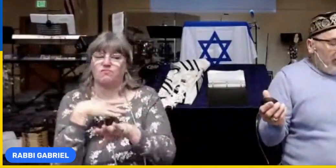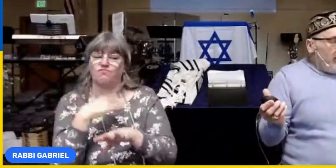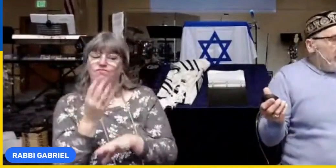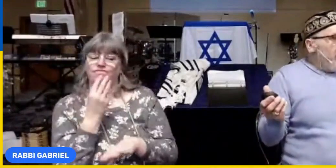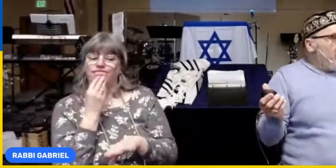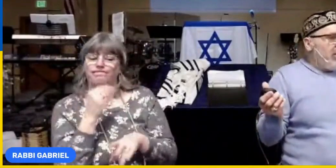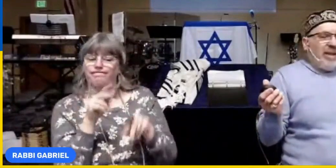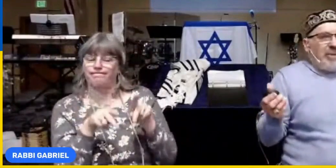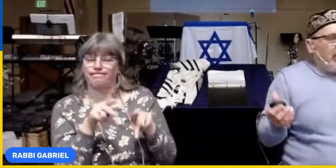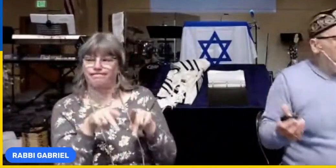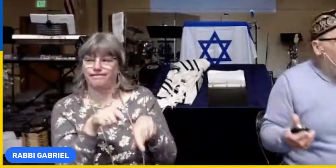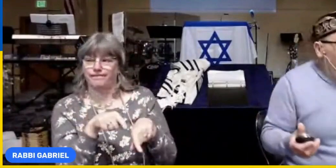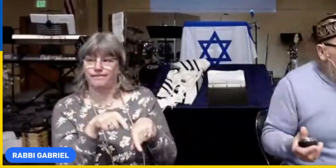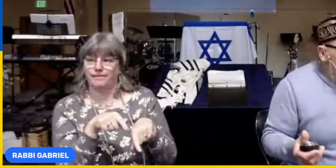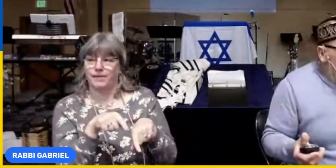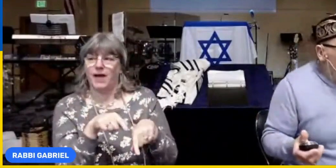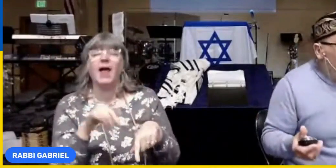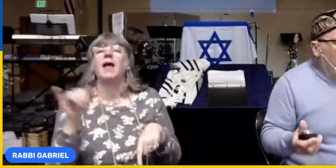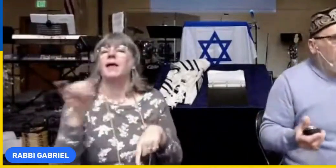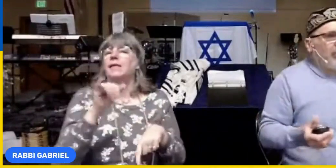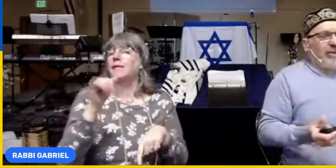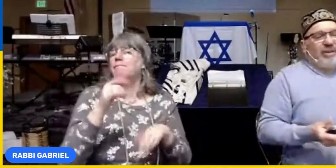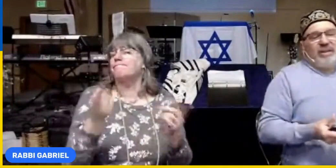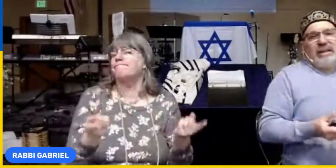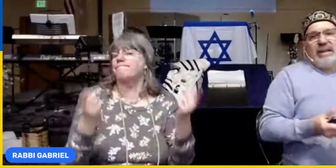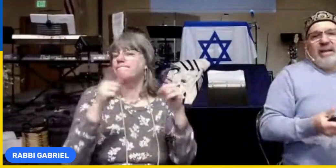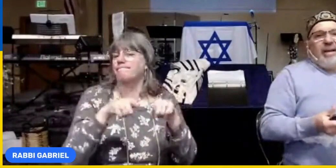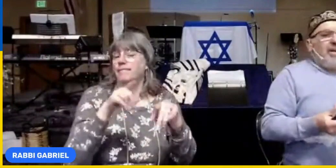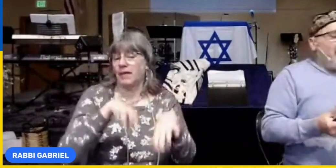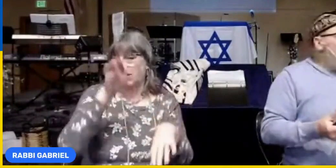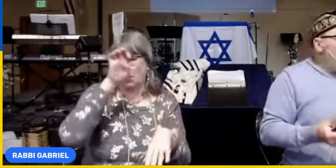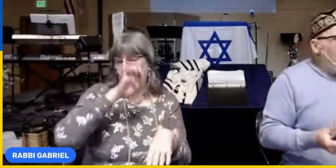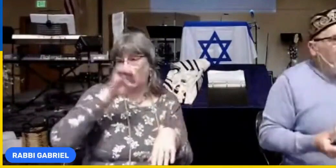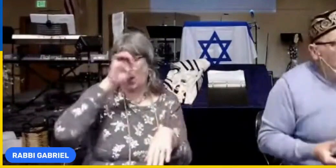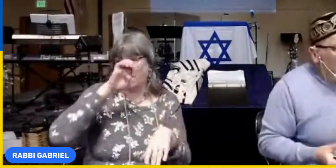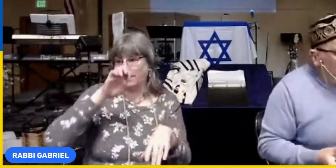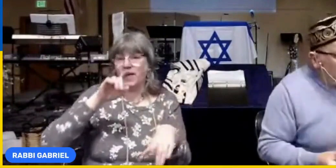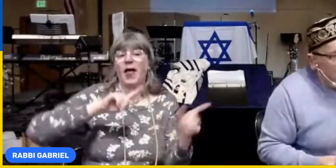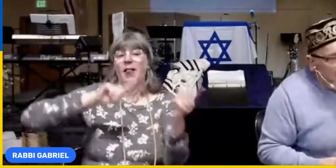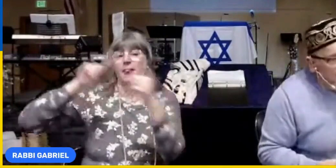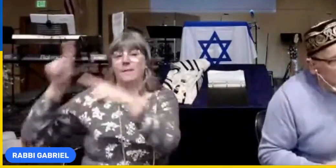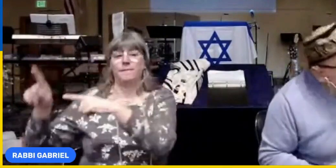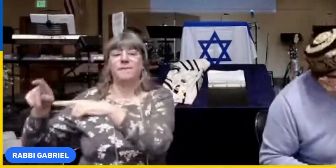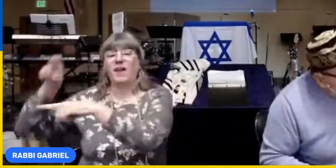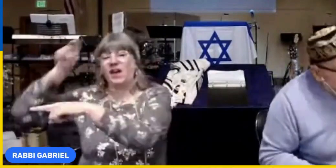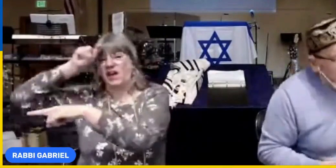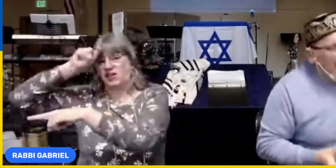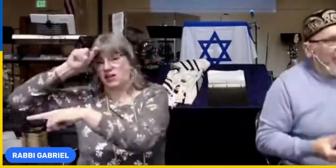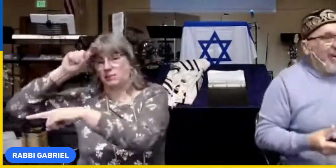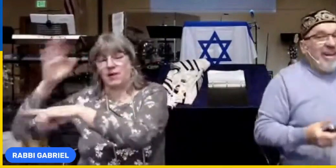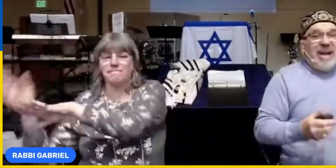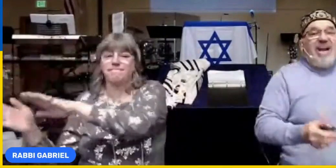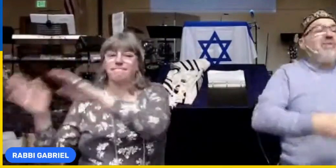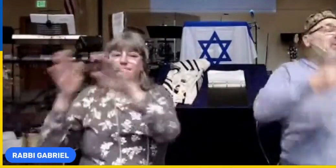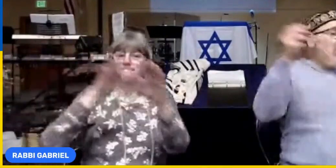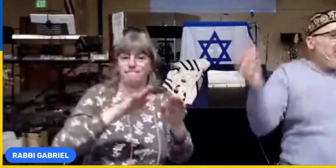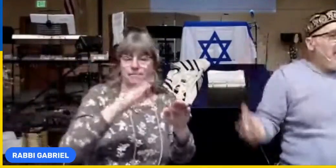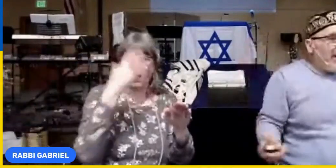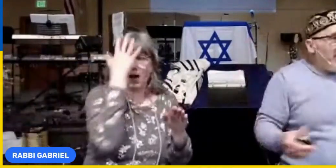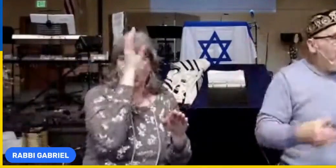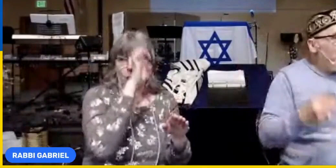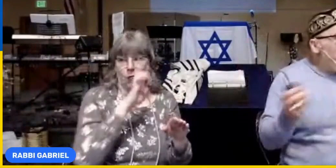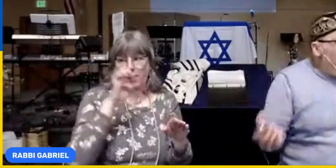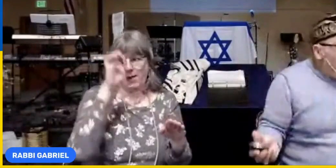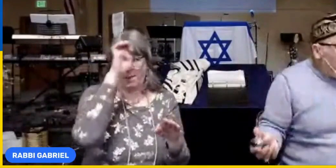is celebrated every year at Passover. It's read with the Parasha every year. And we